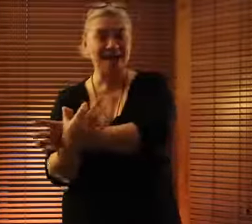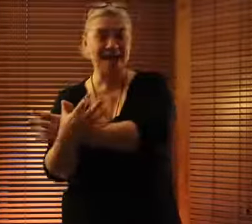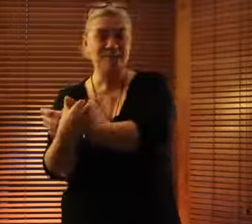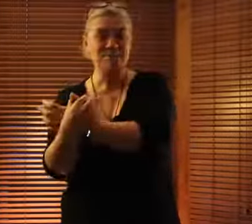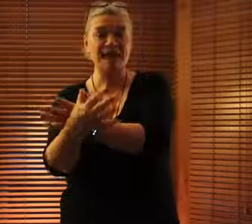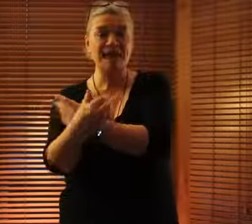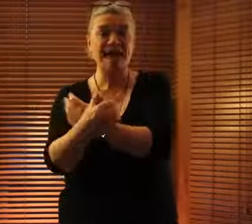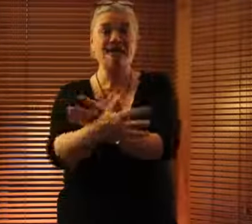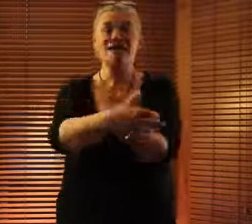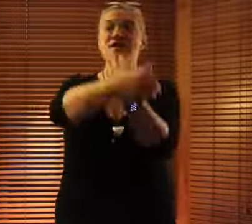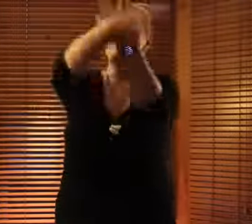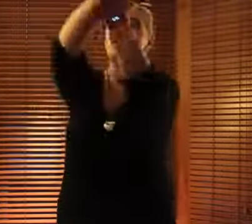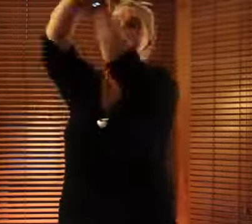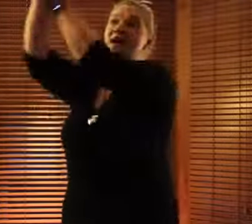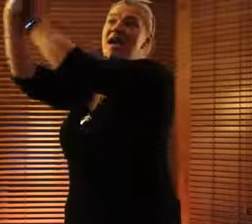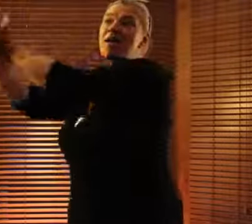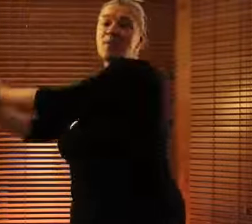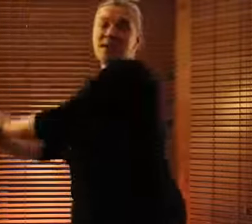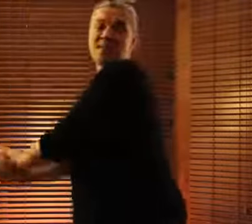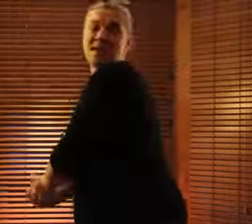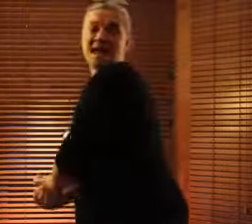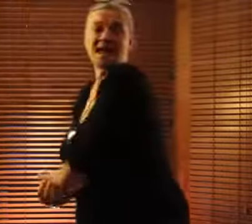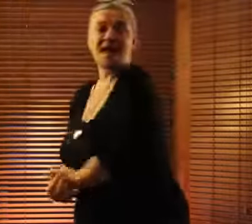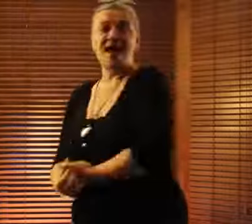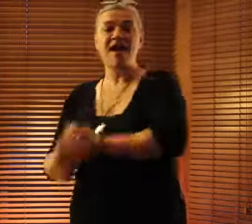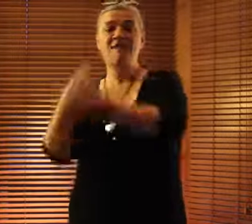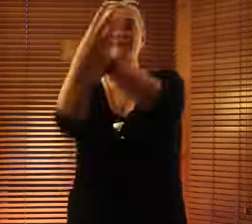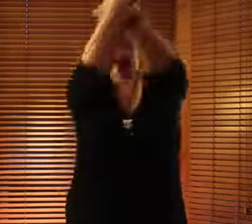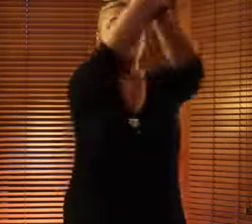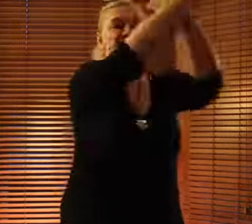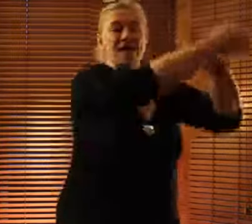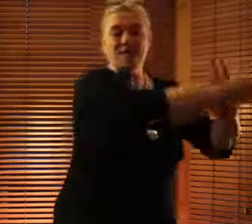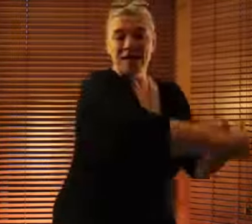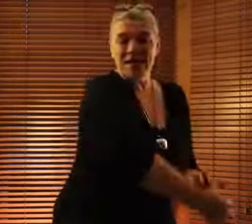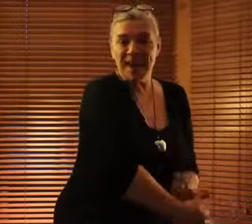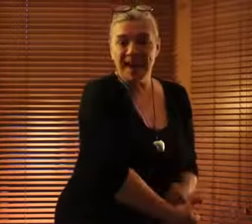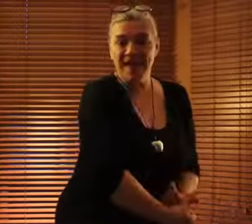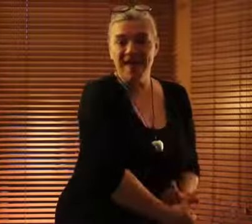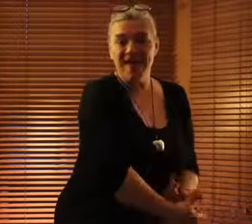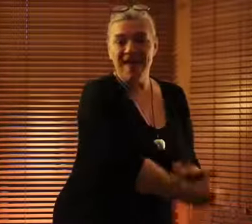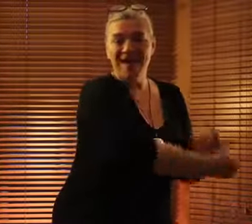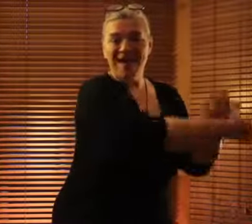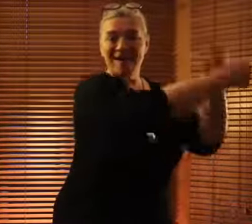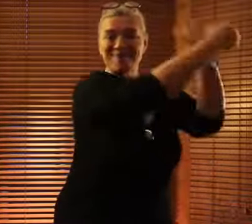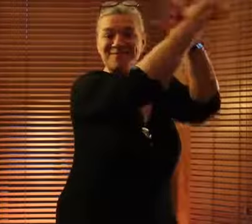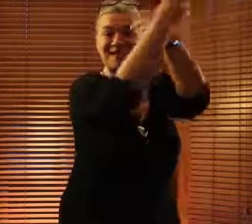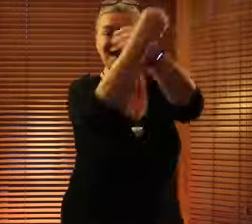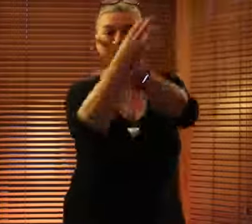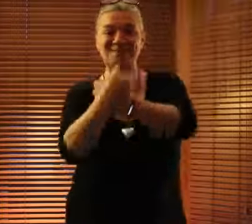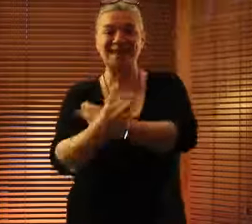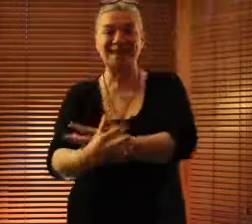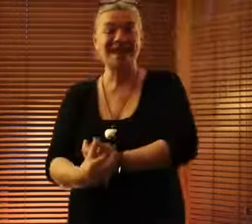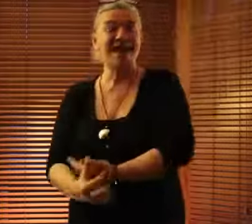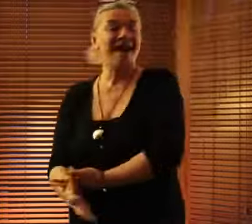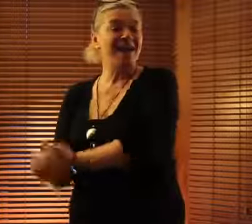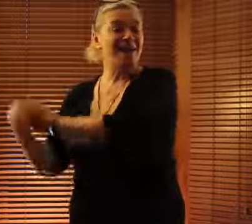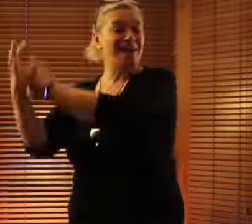named Blair. Fly away Billy, fly away Blair. Come back Billy, come